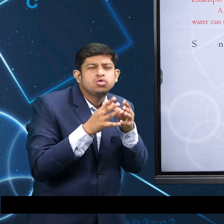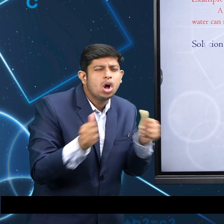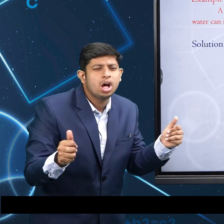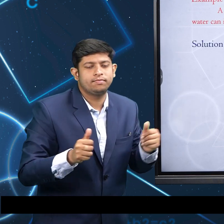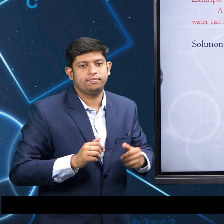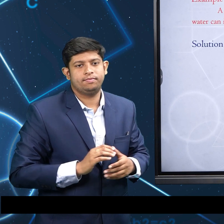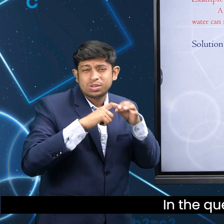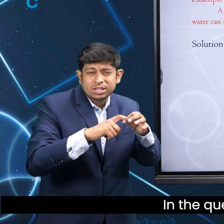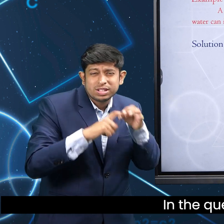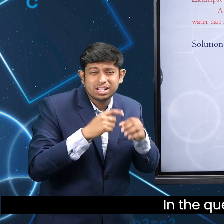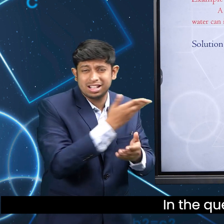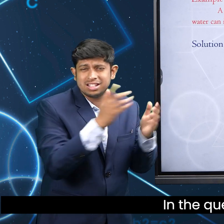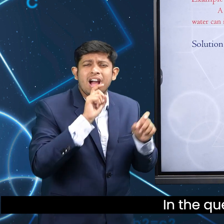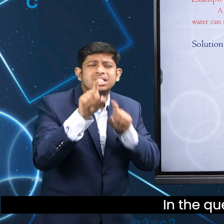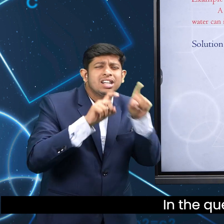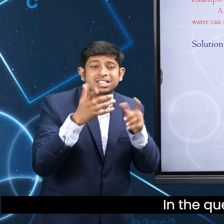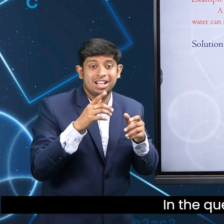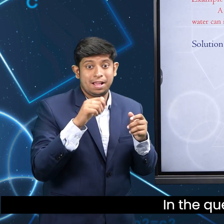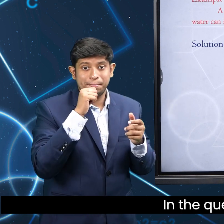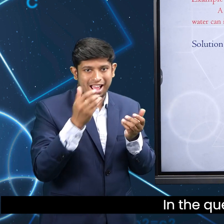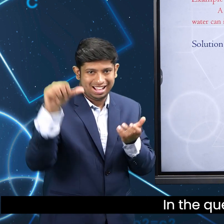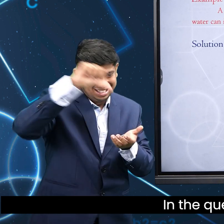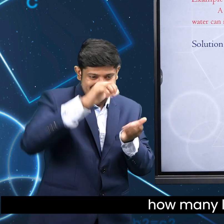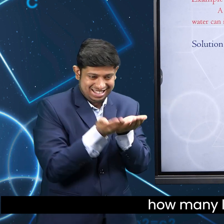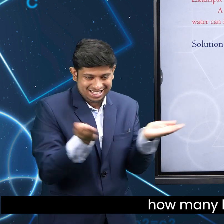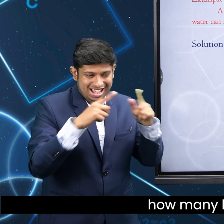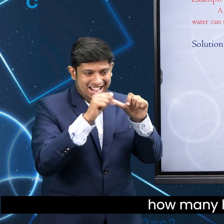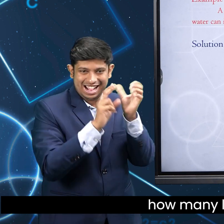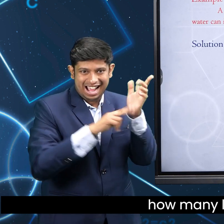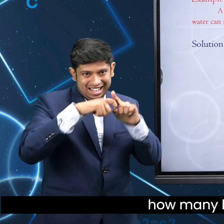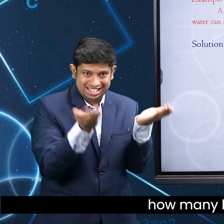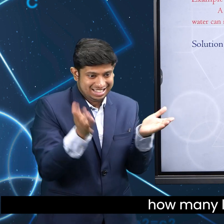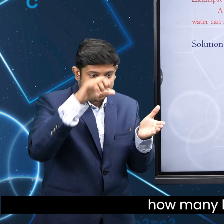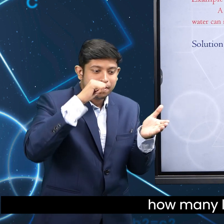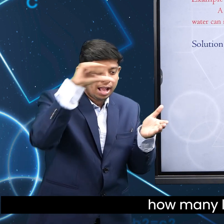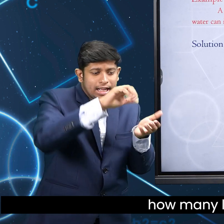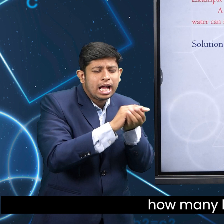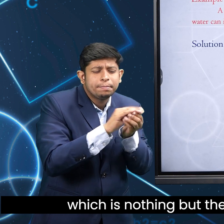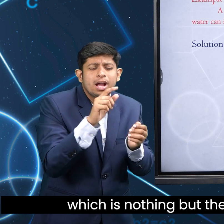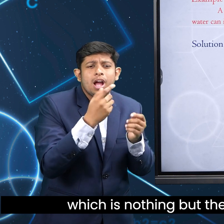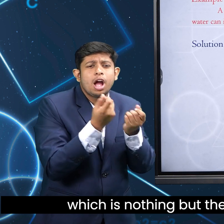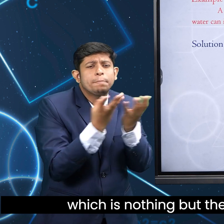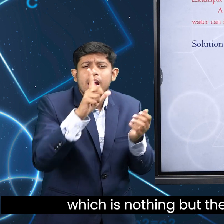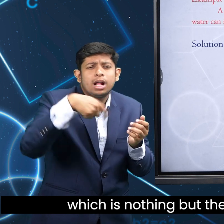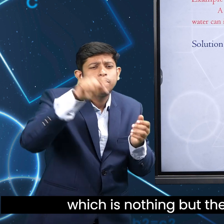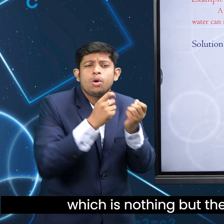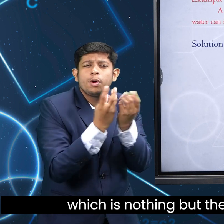Solution. In the question, they are asking how many liters of water it can hold, which is nothing but the